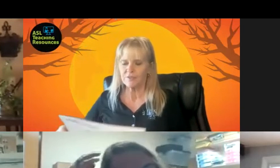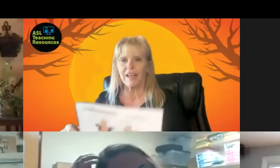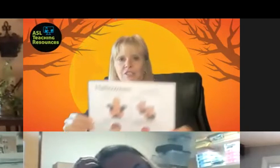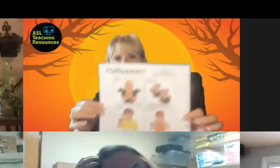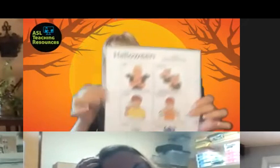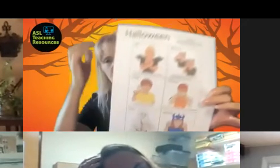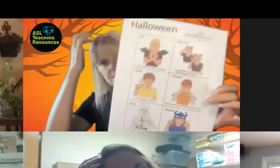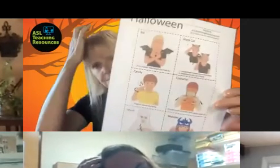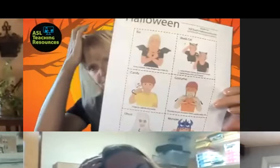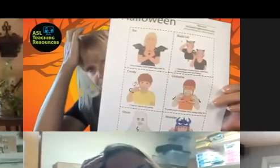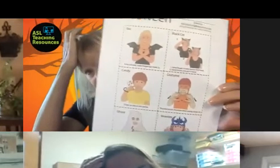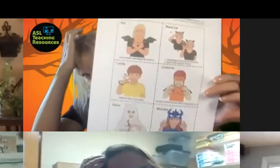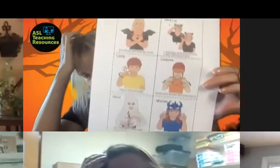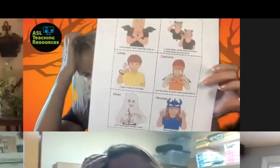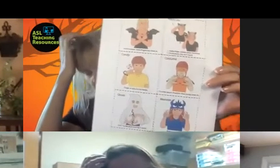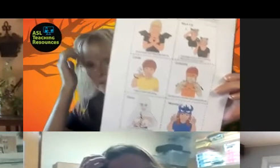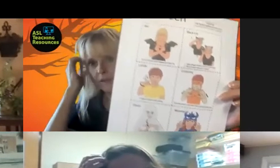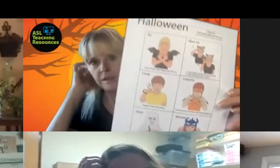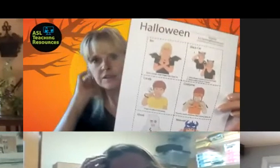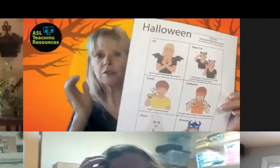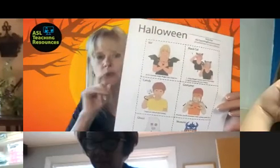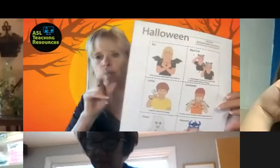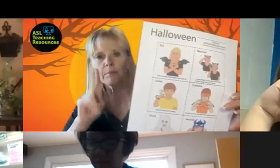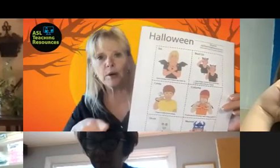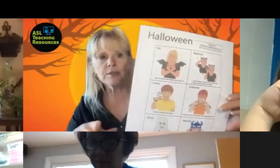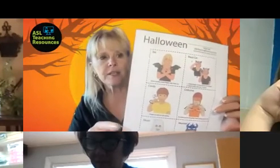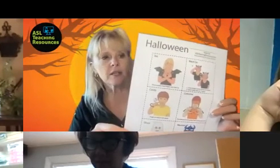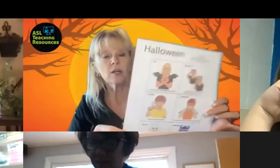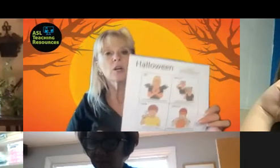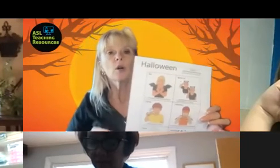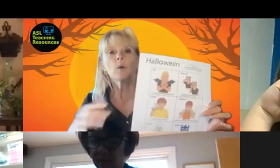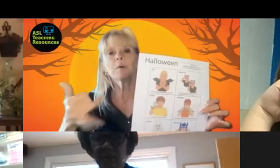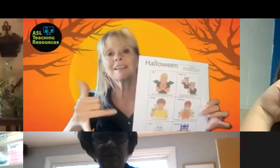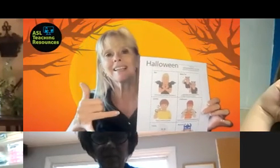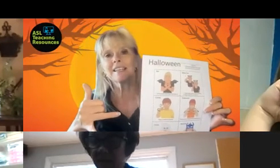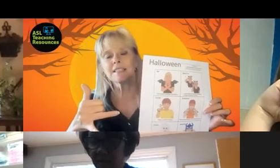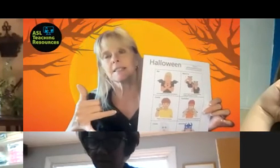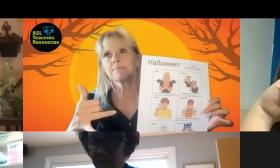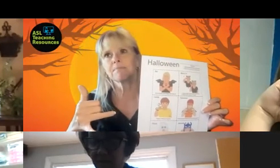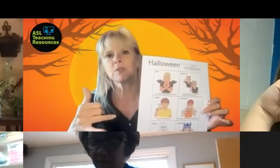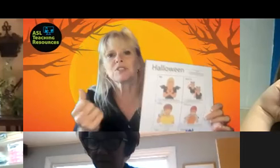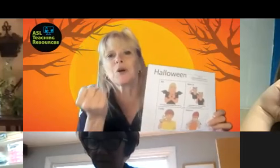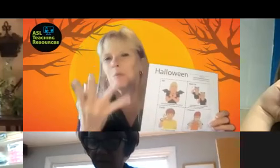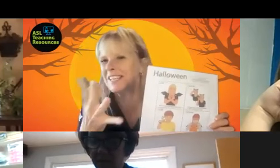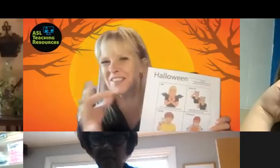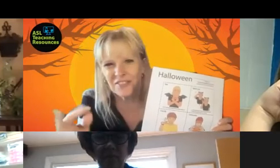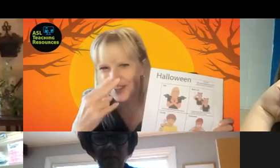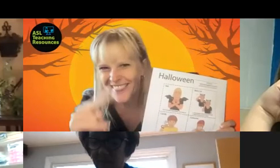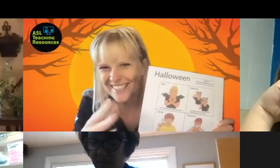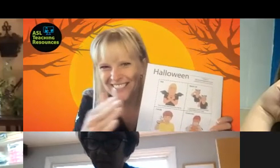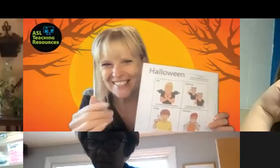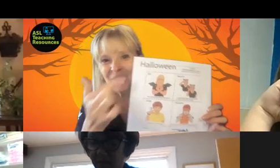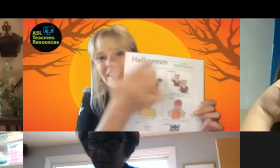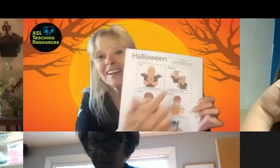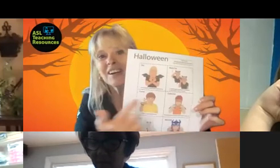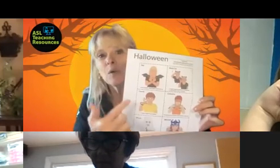these are the flashcards. So if you were in person, we would play this. There's so many different fun